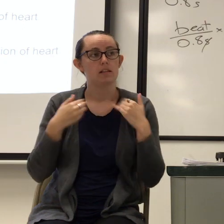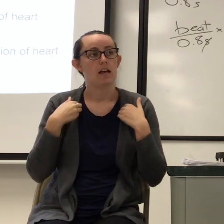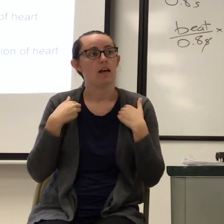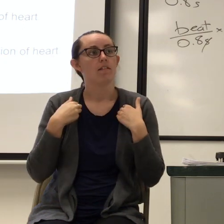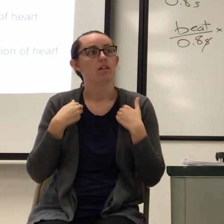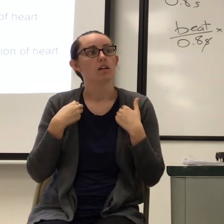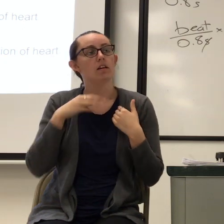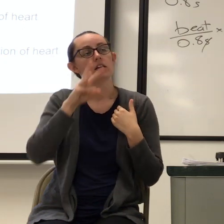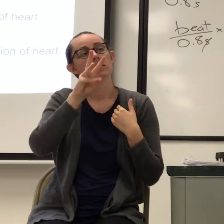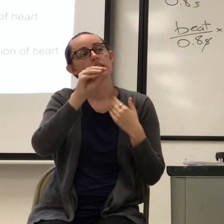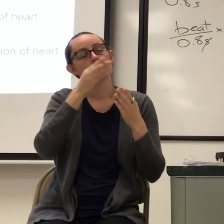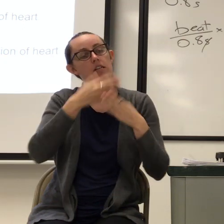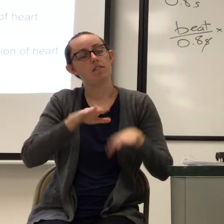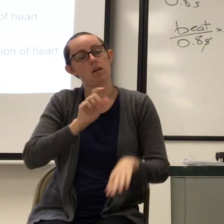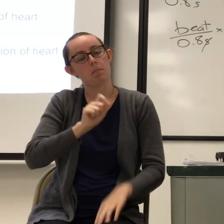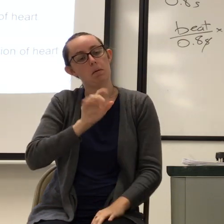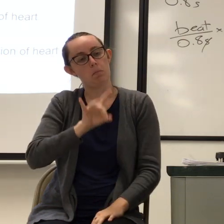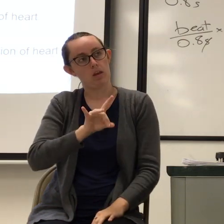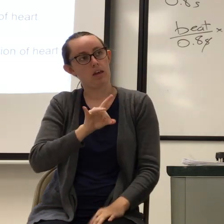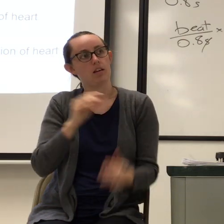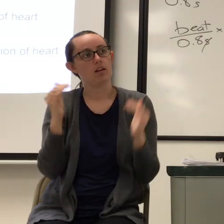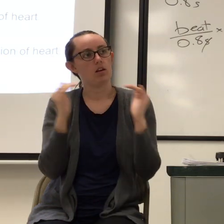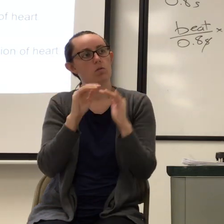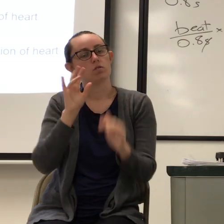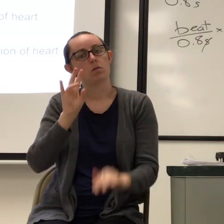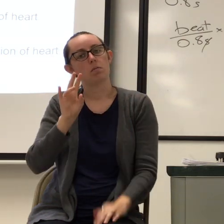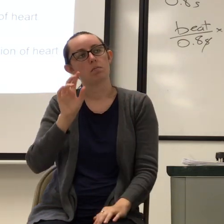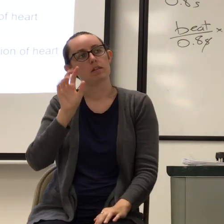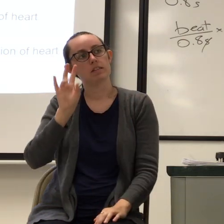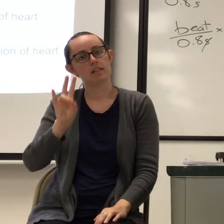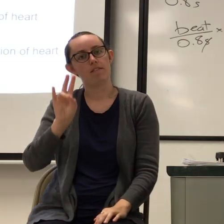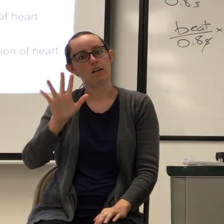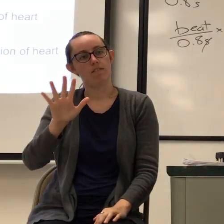60 divided by 0.8 is 75 beats per minute.